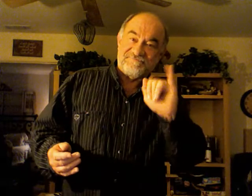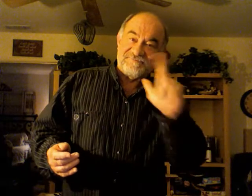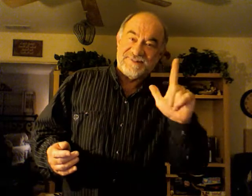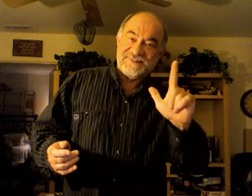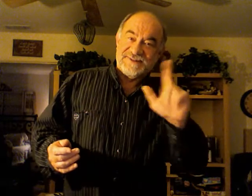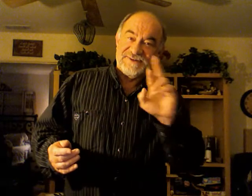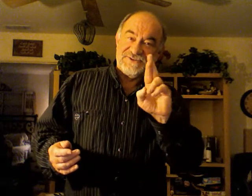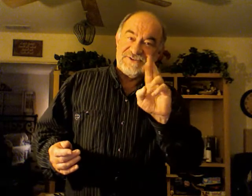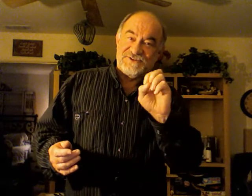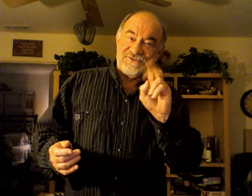I'm Bill Rennie.